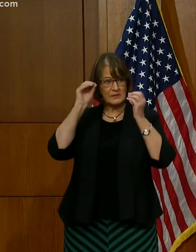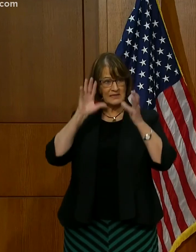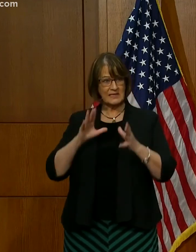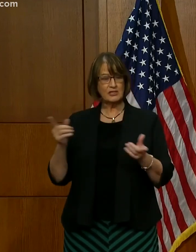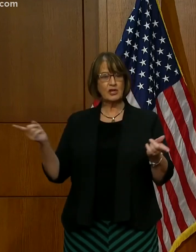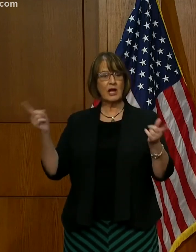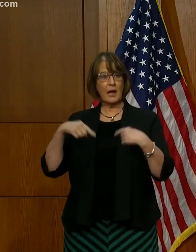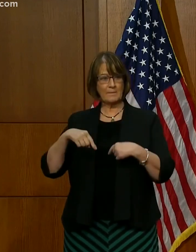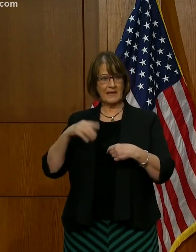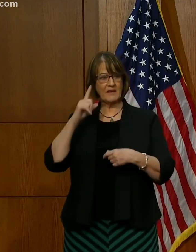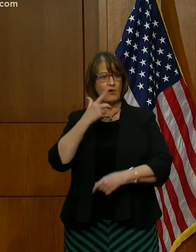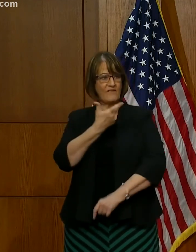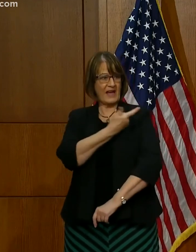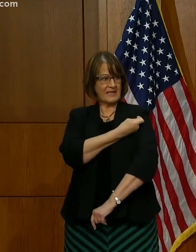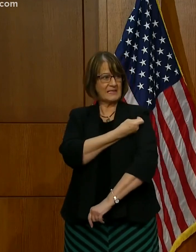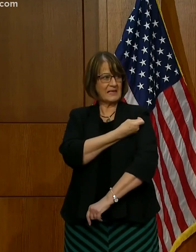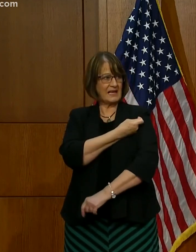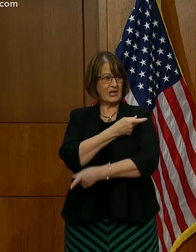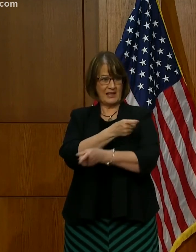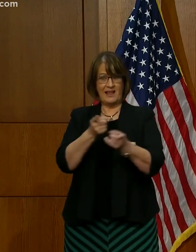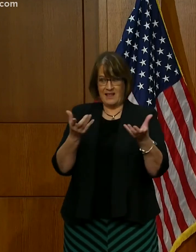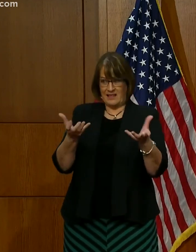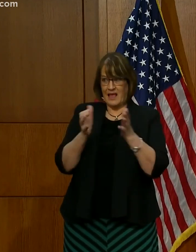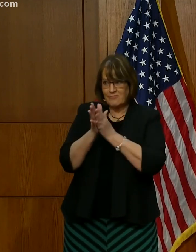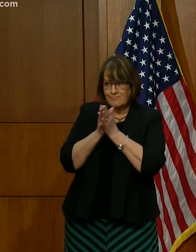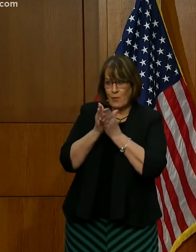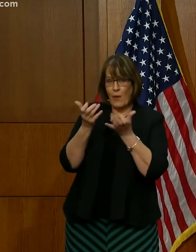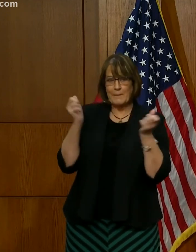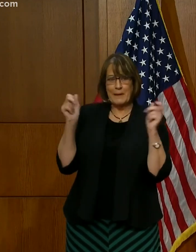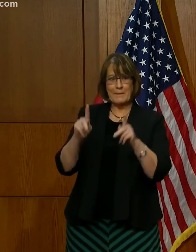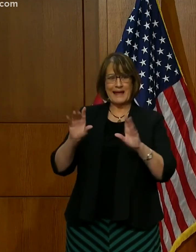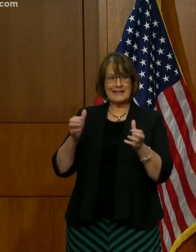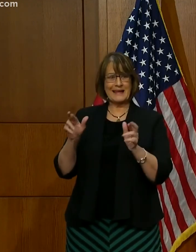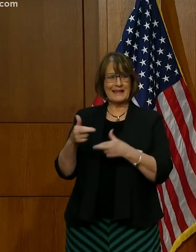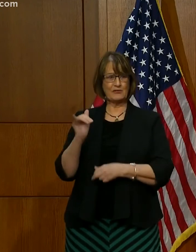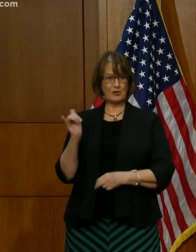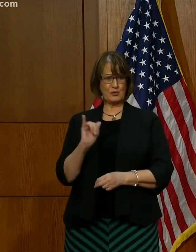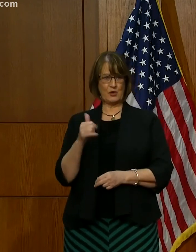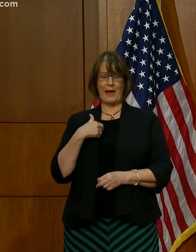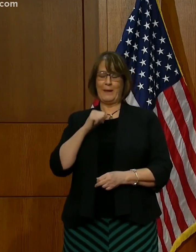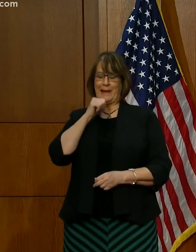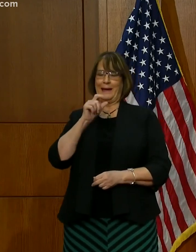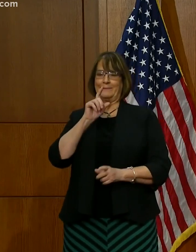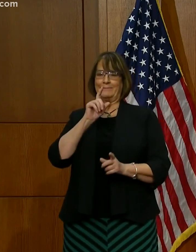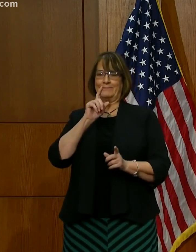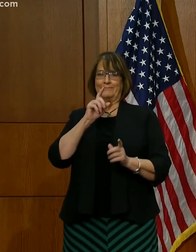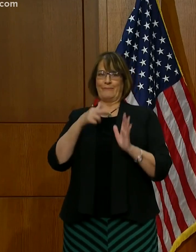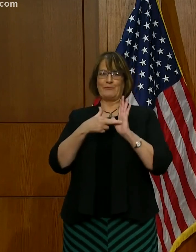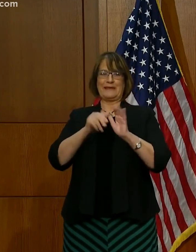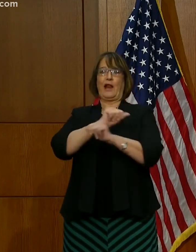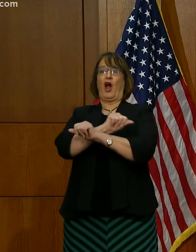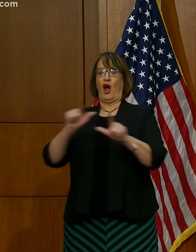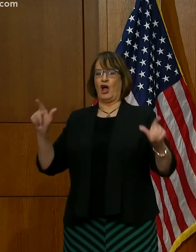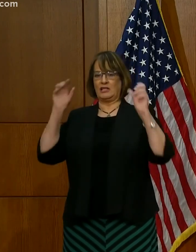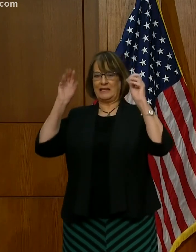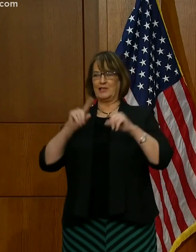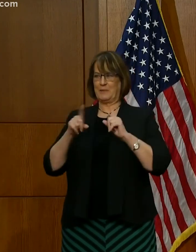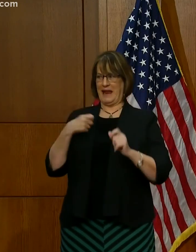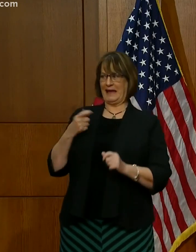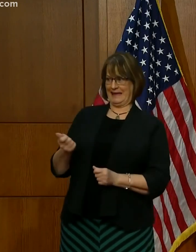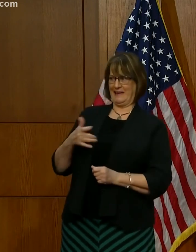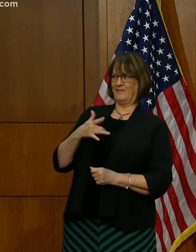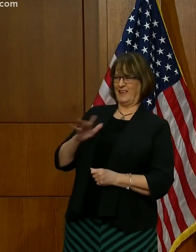getting their vaccinations, and they want to be back in the classrooms too. And I can't speak on behalf of all of them, but I certainly sense the